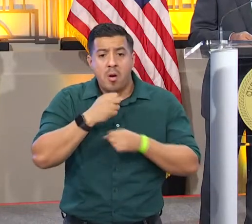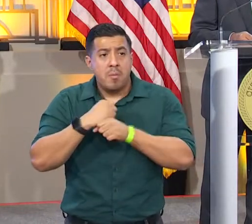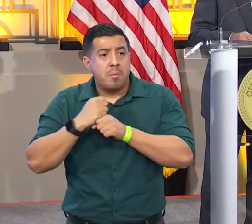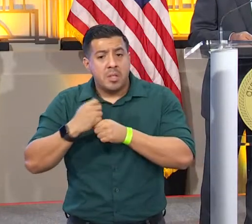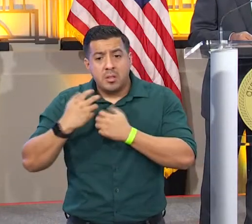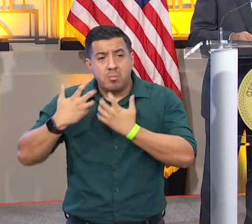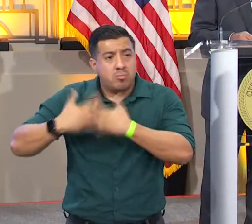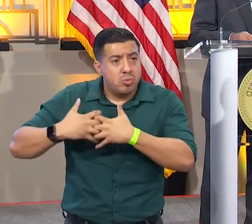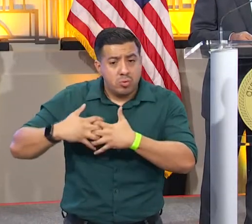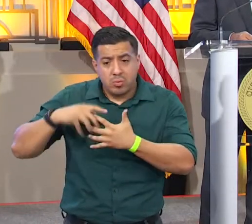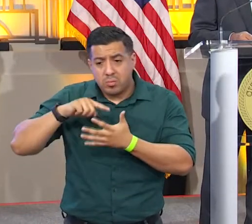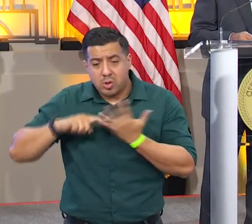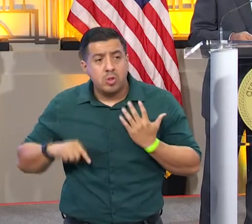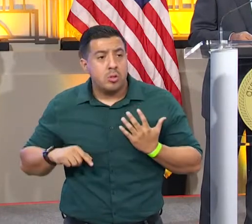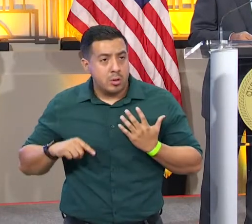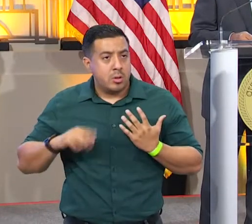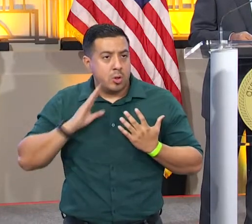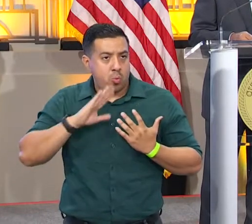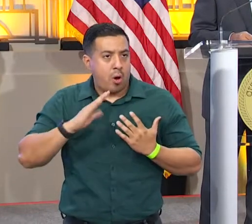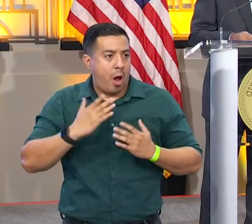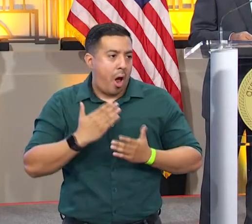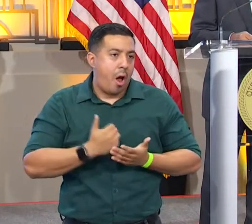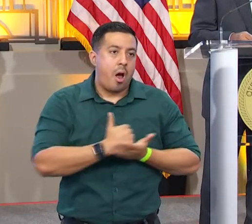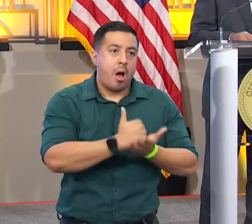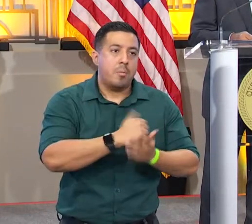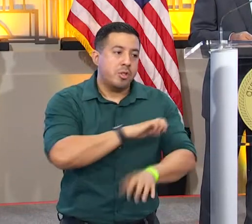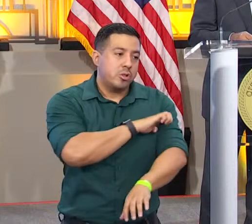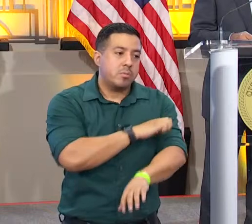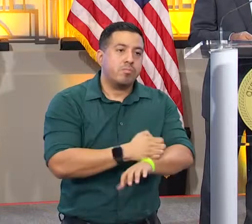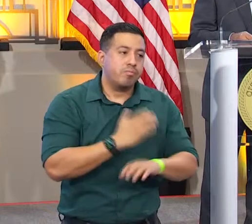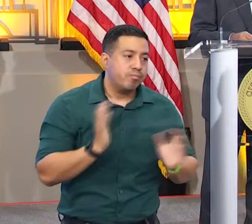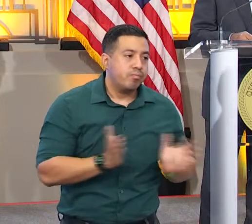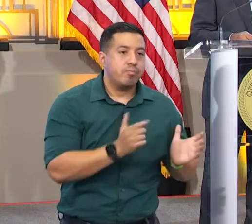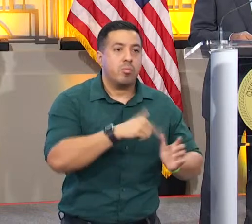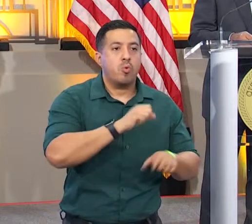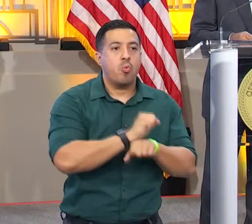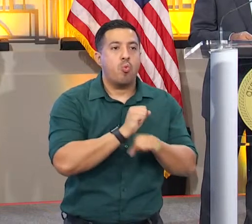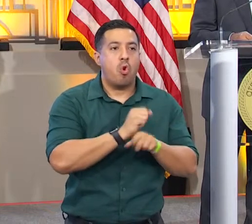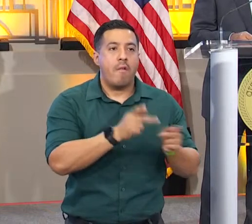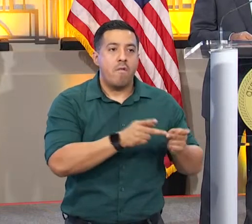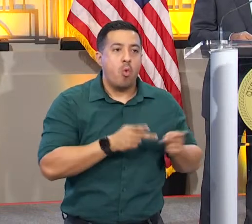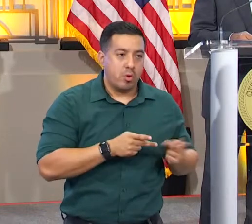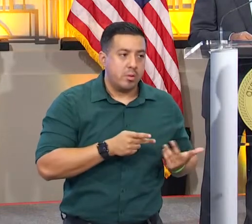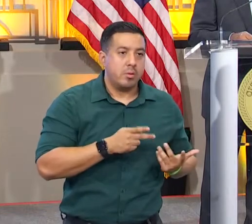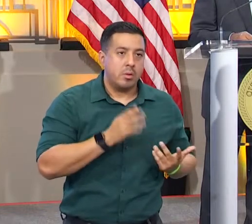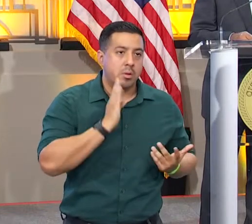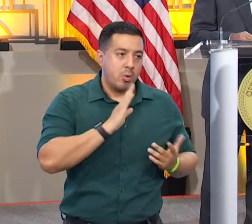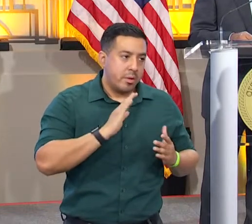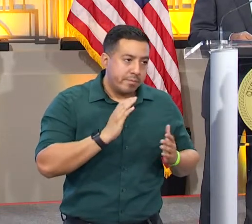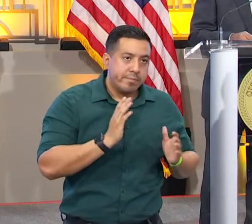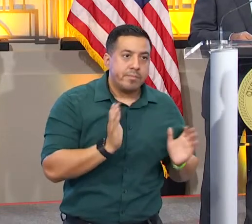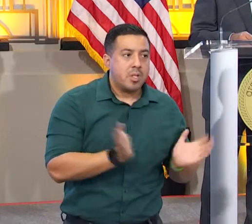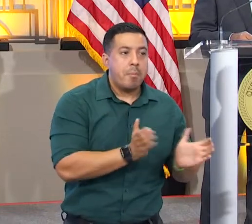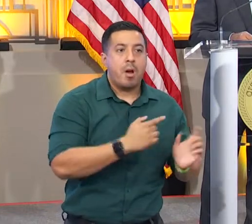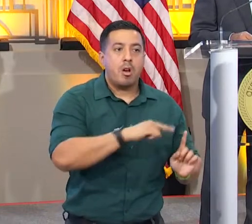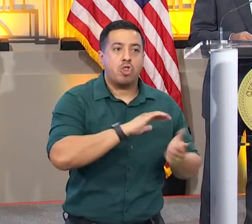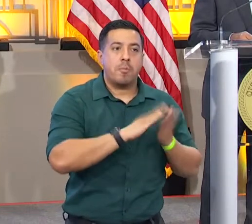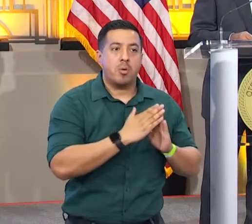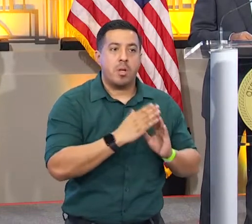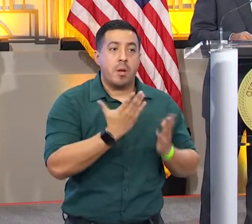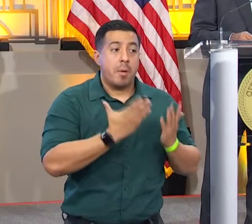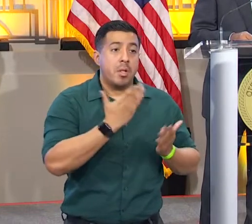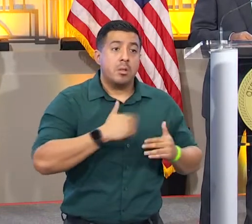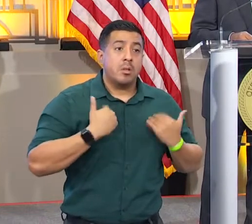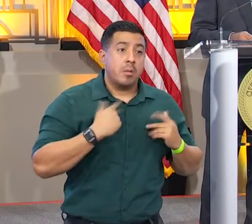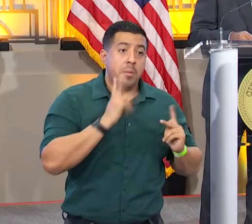this opportunity will energize our workforce, engage our communities, and dare our young students to look